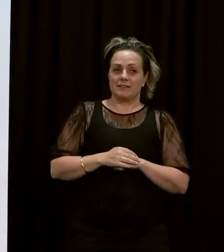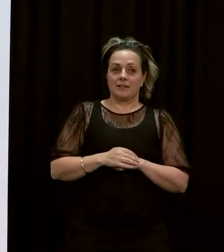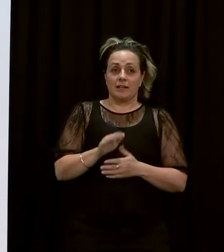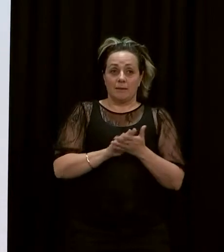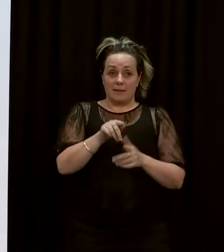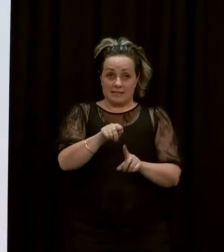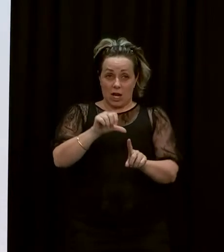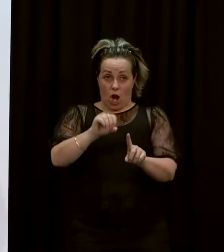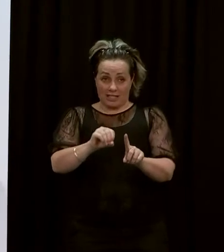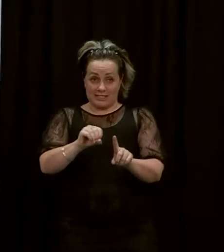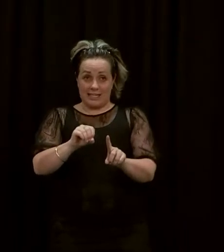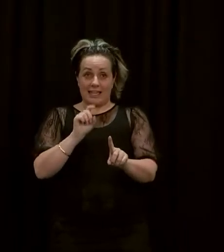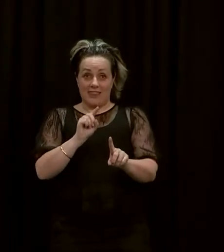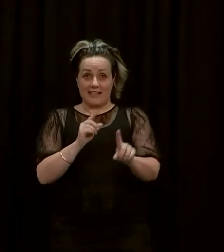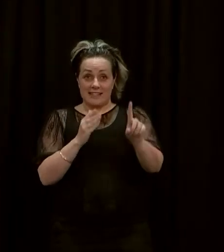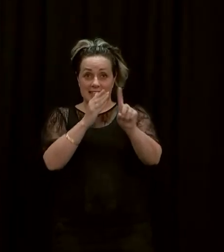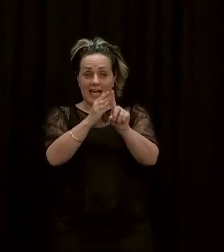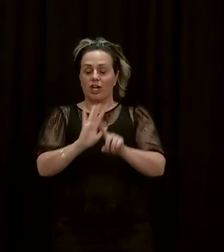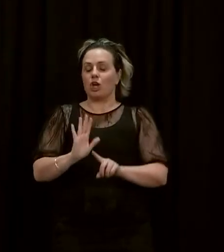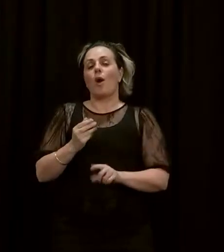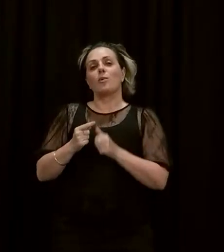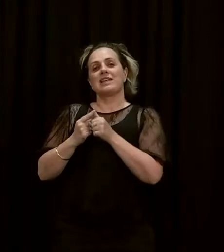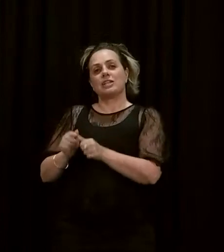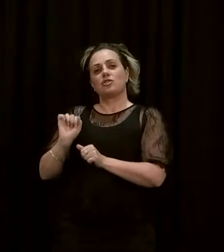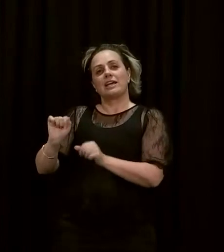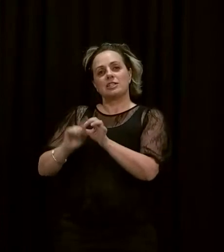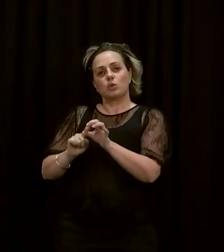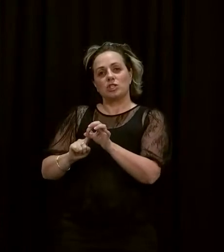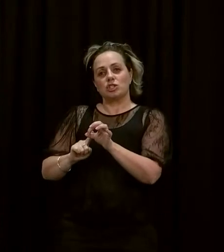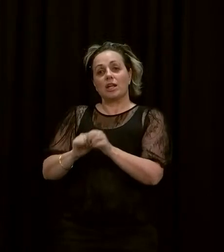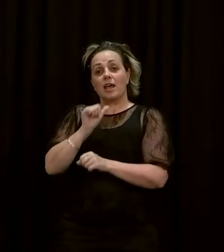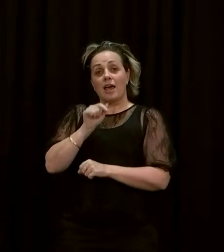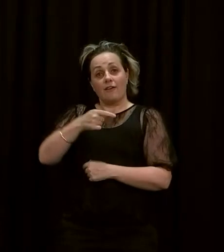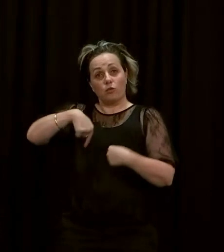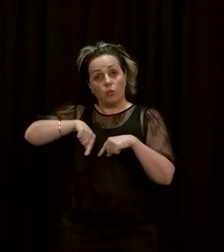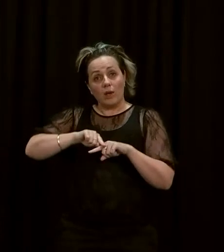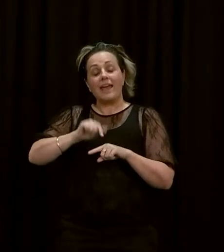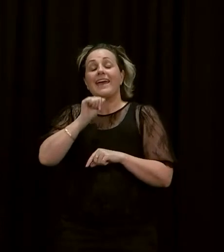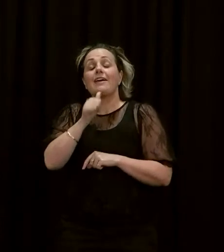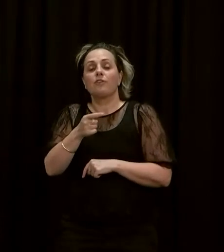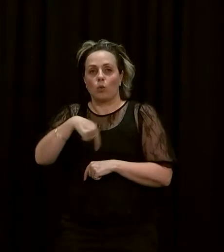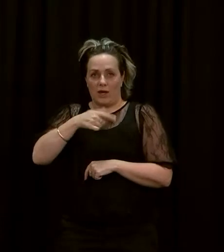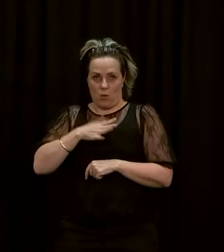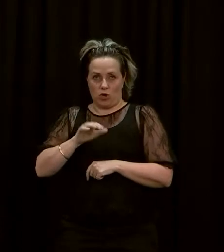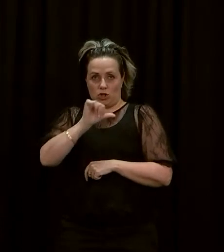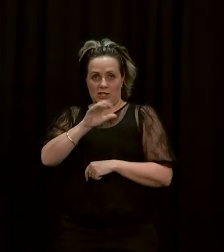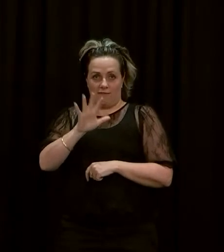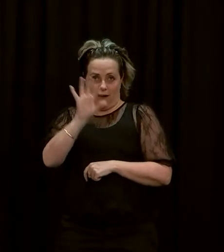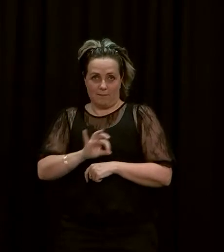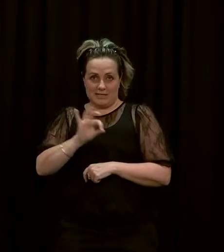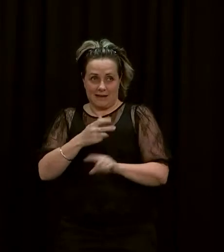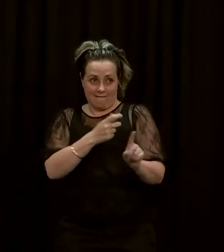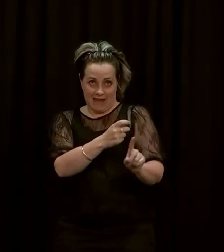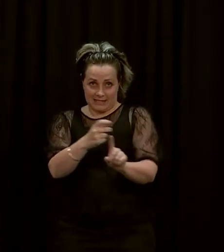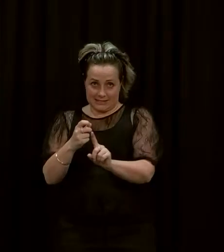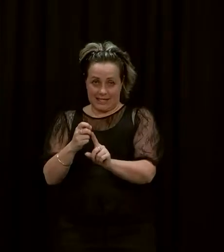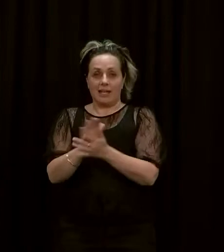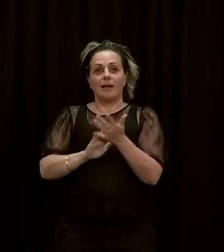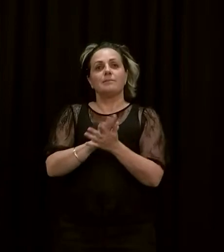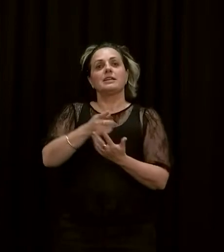Yeah. So currently, no, I was answering the question around if you were seeking 95%, which is being recommended by some advocates, that you would need